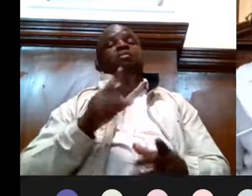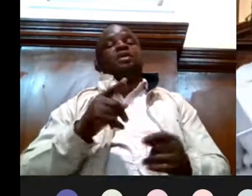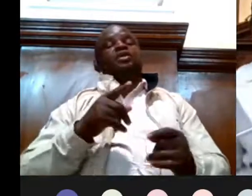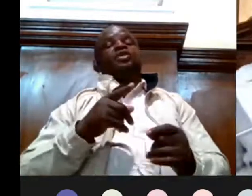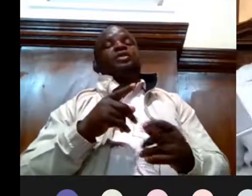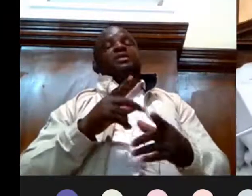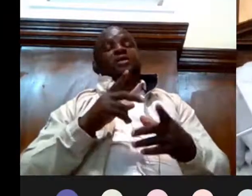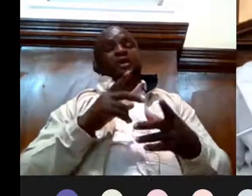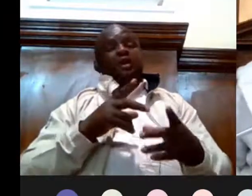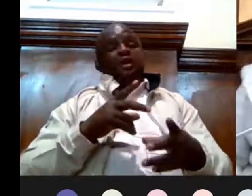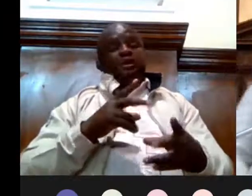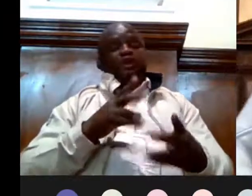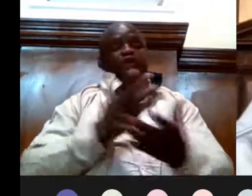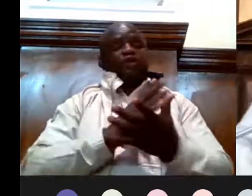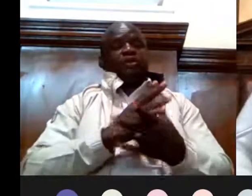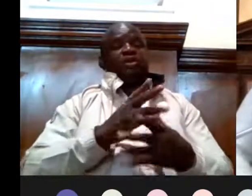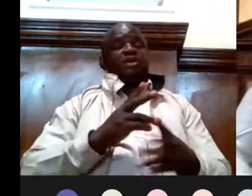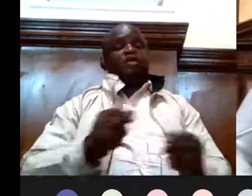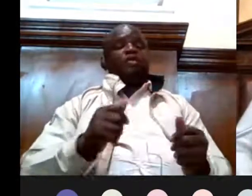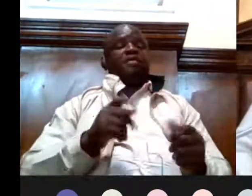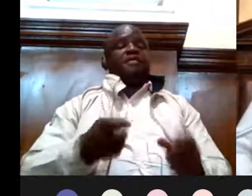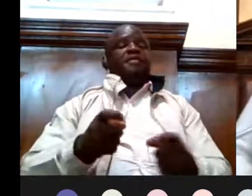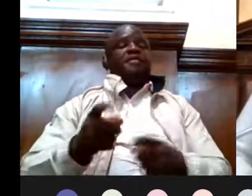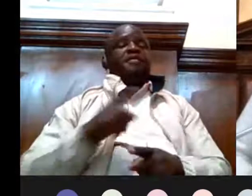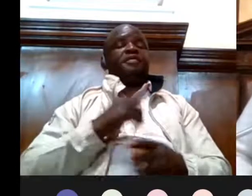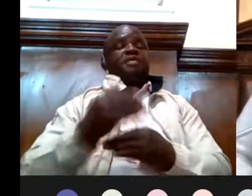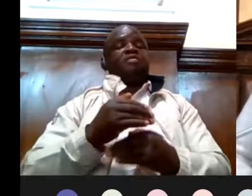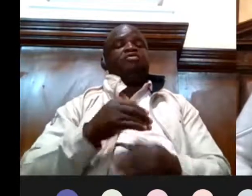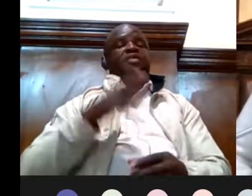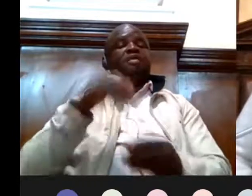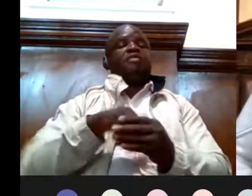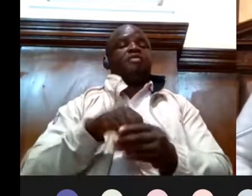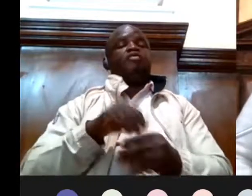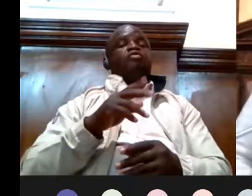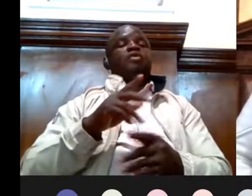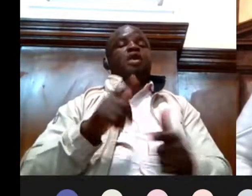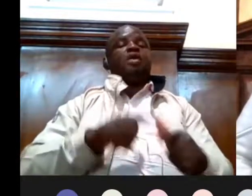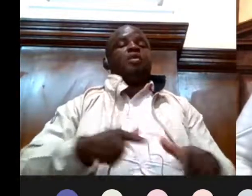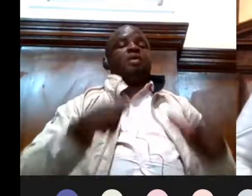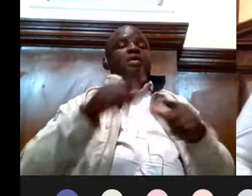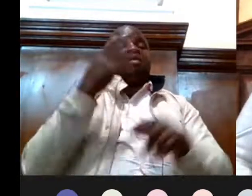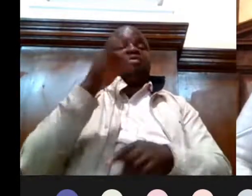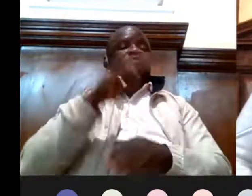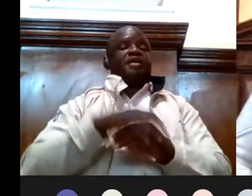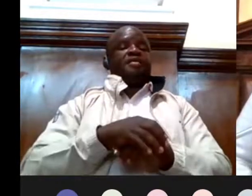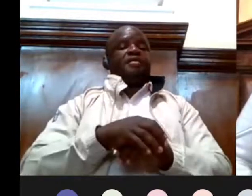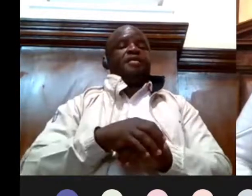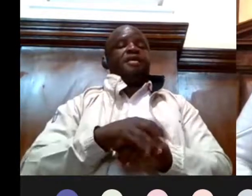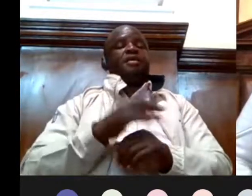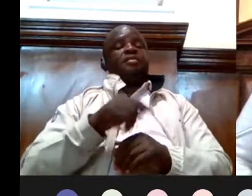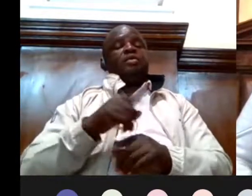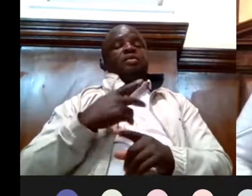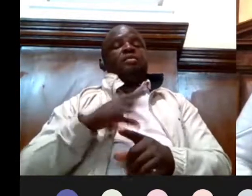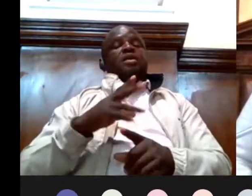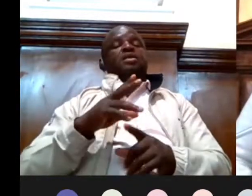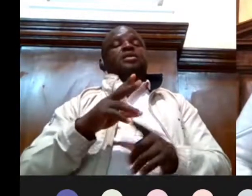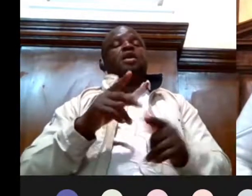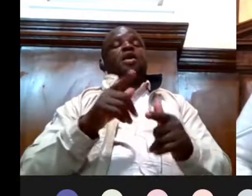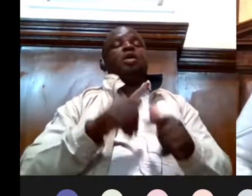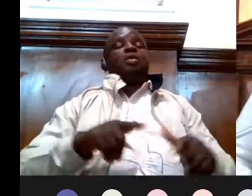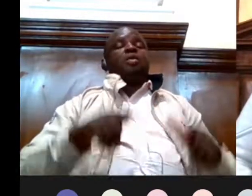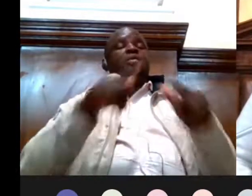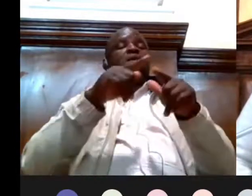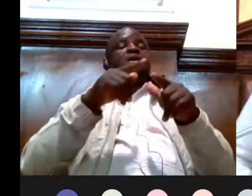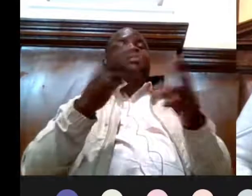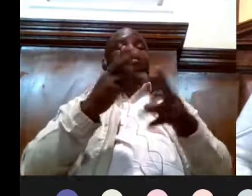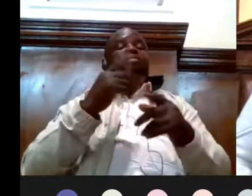urgently as we approach the local government and election. We also need to look at our candidates to support and